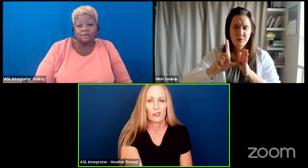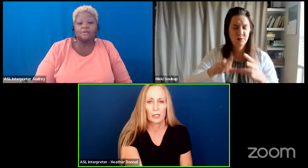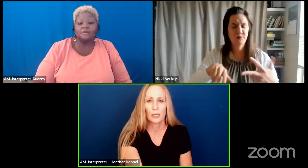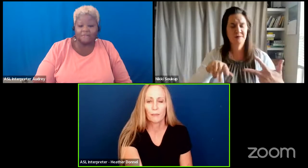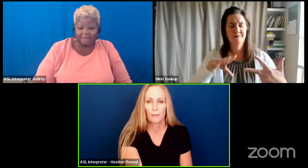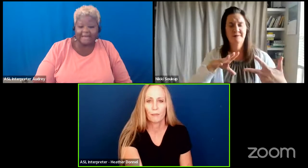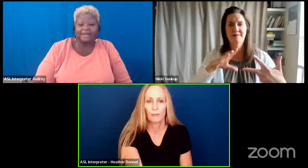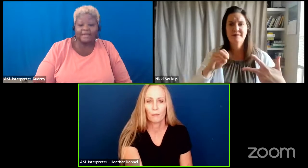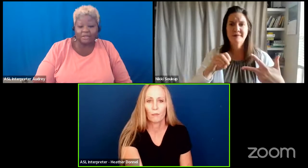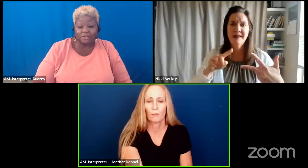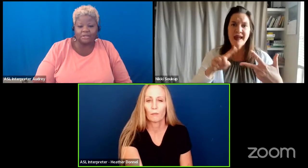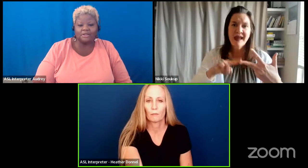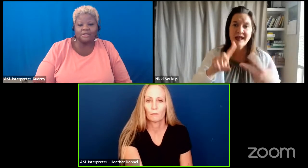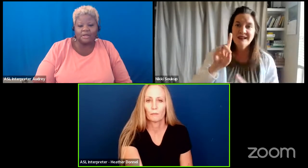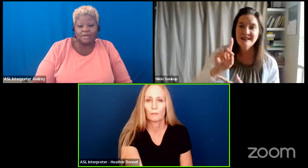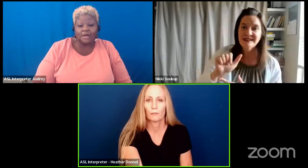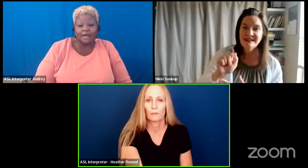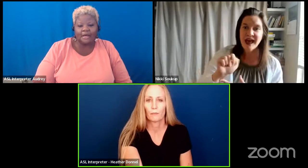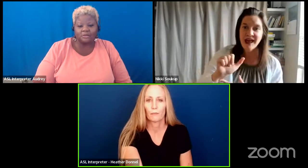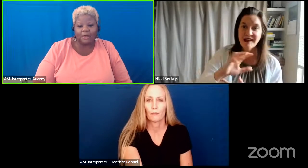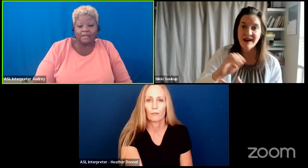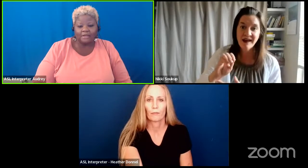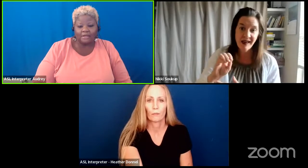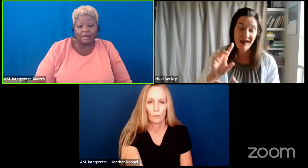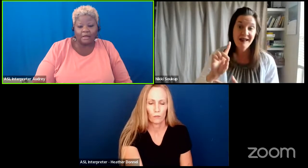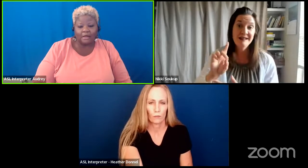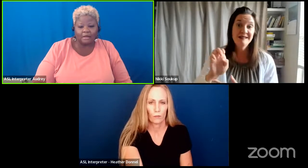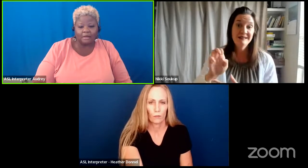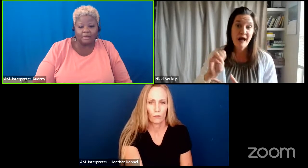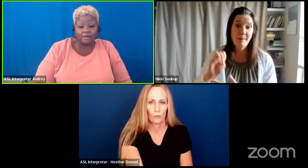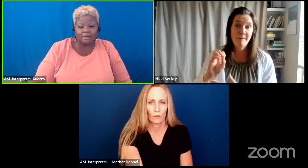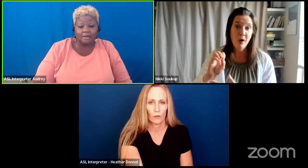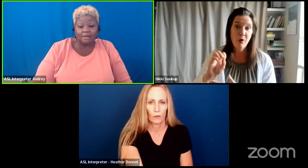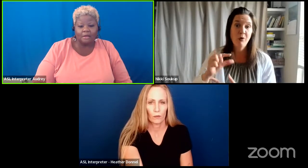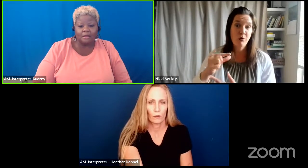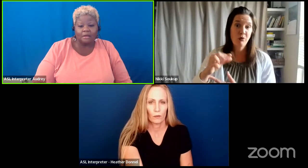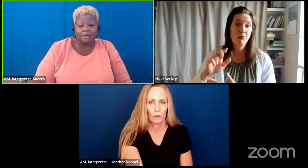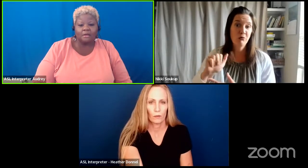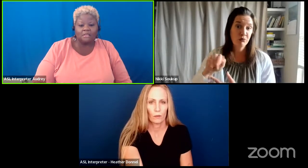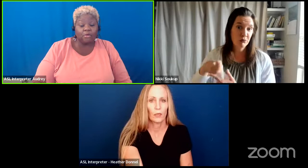Symbiotic connection, as well as